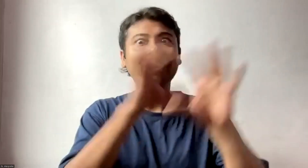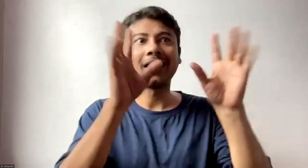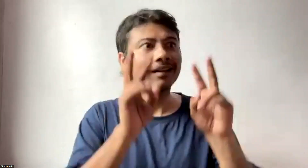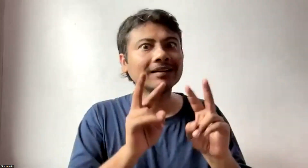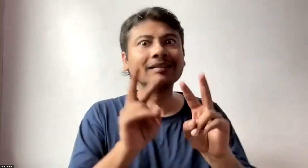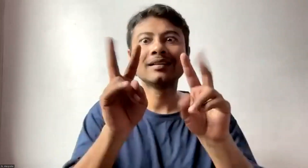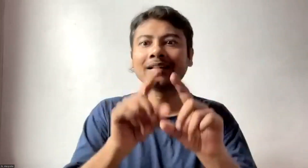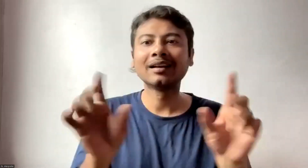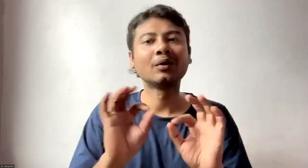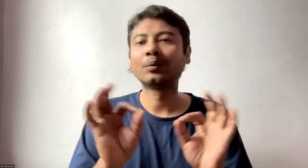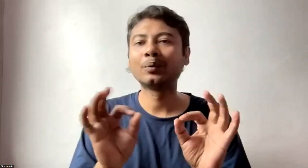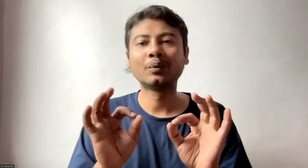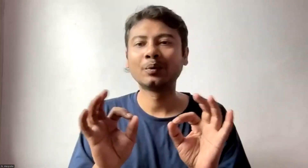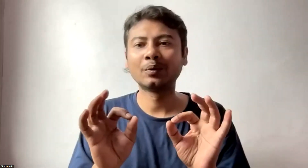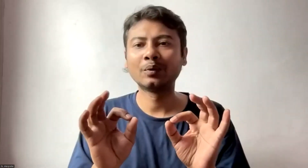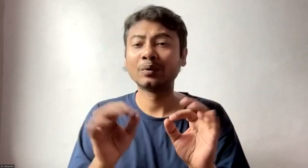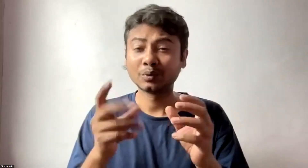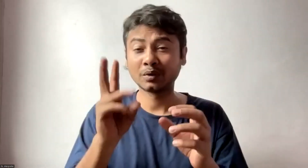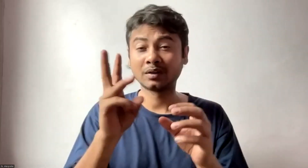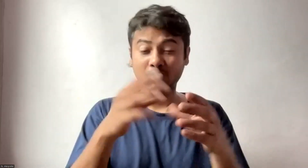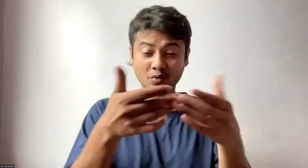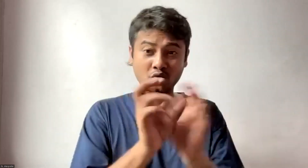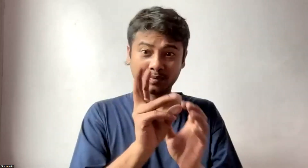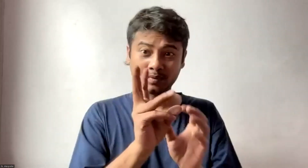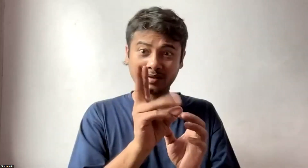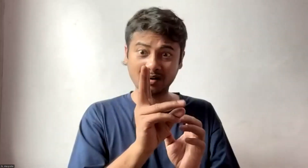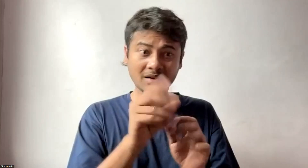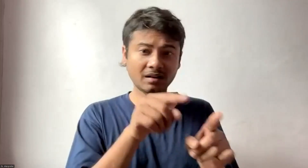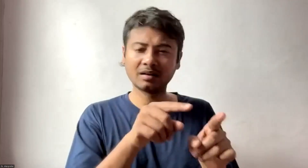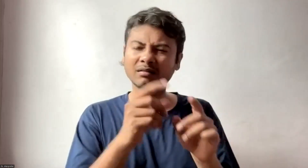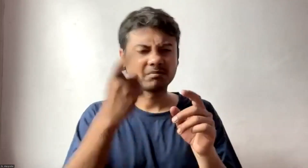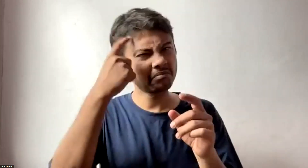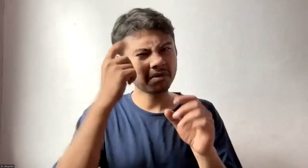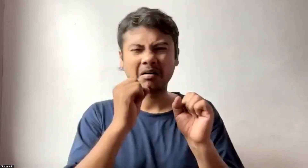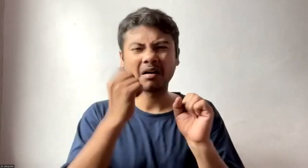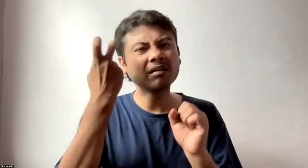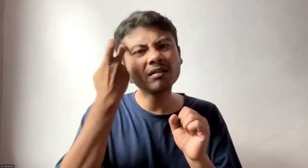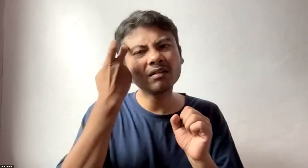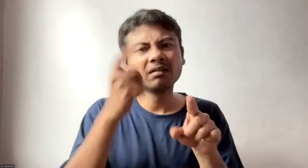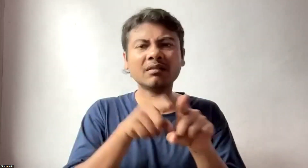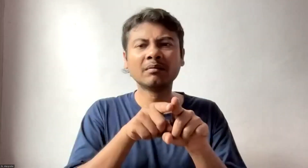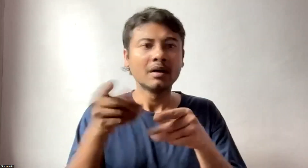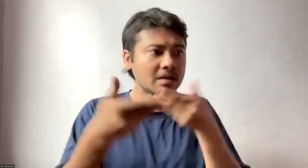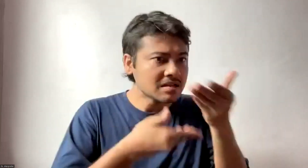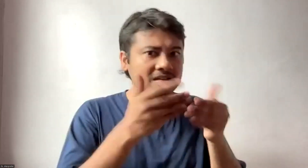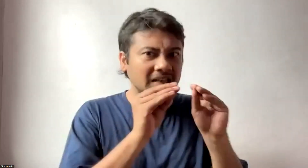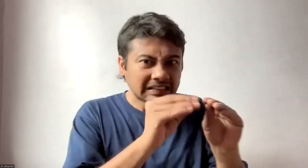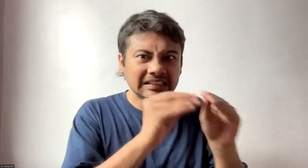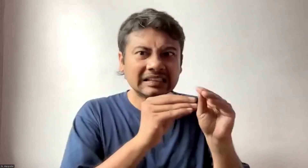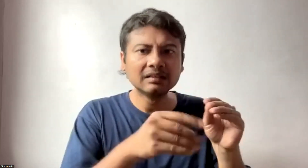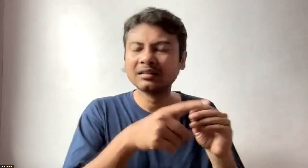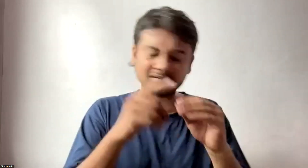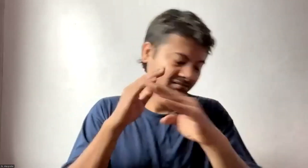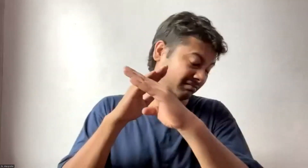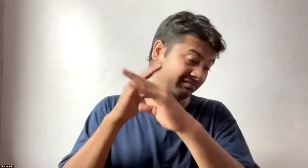nothing gets inside their hard head or even heart, because they're totally living self-centered.